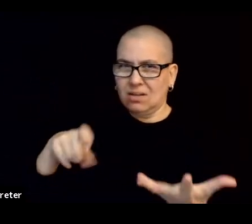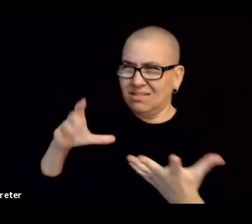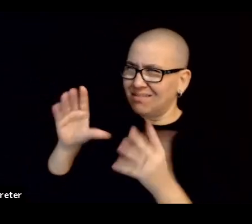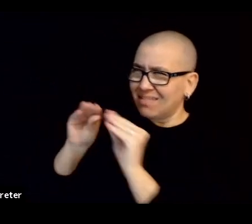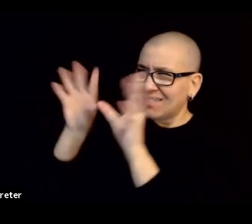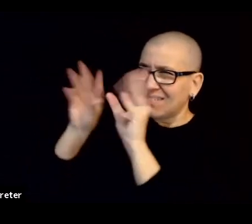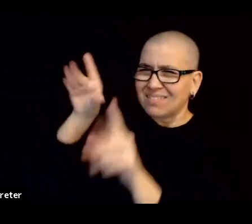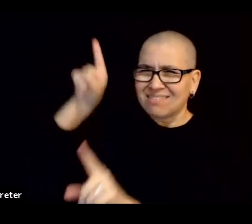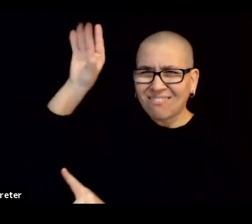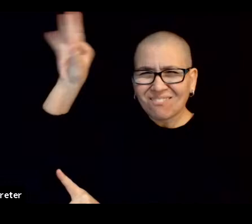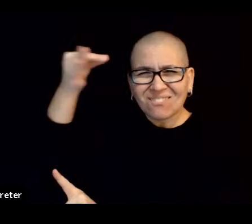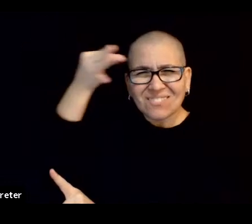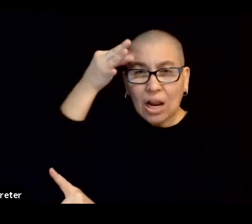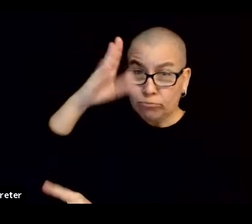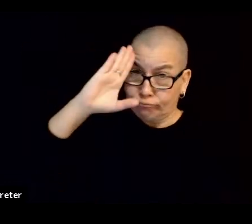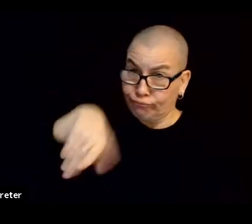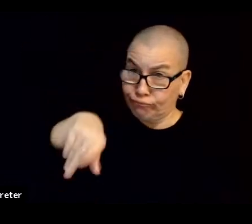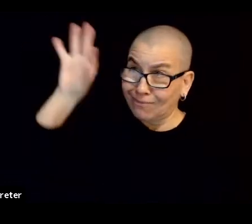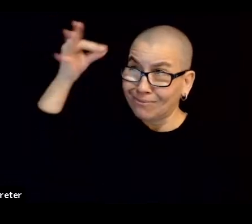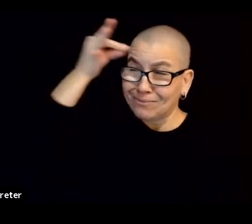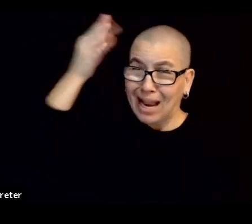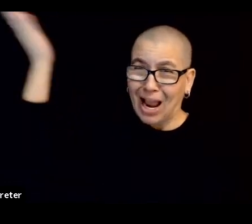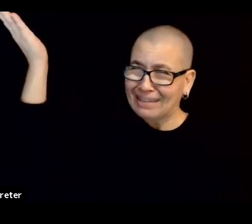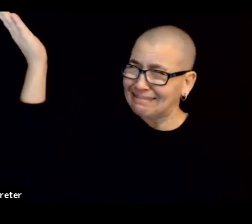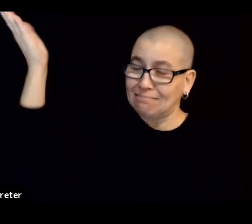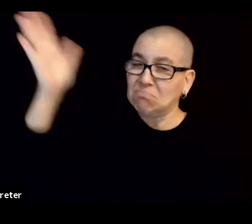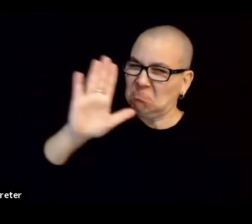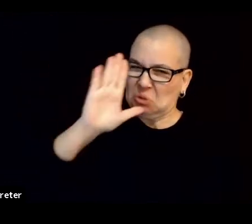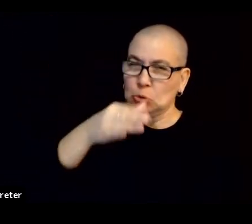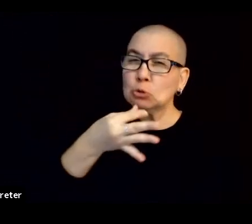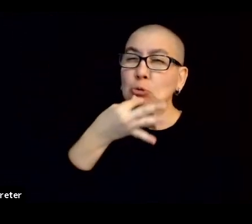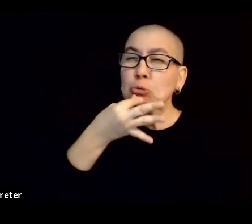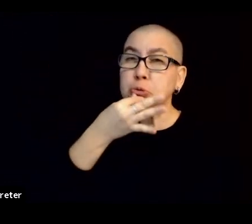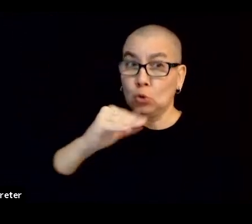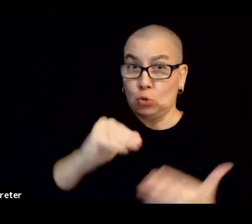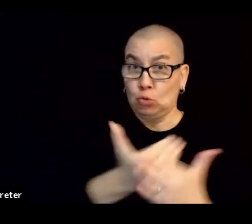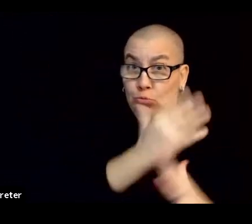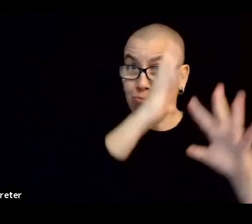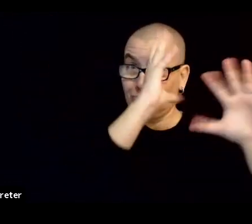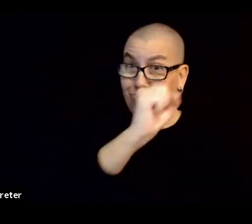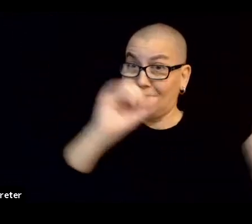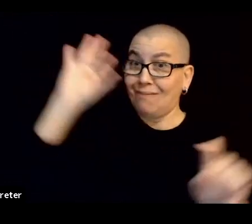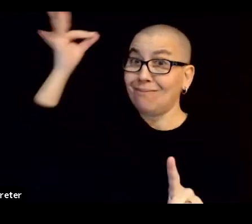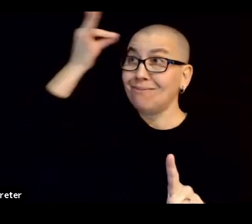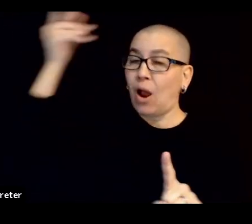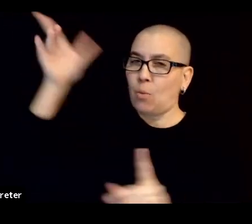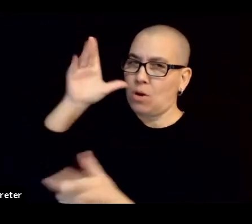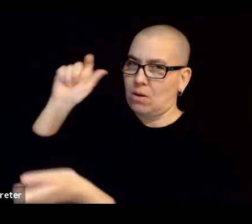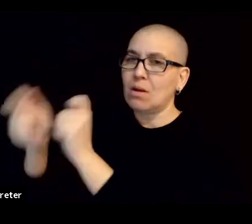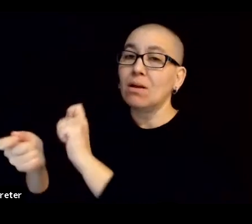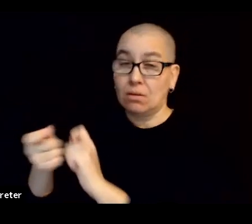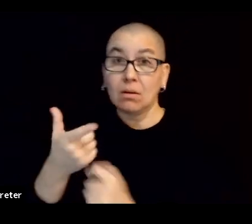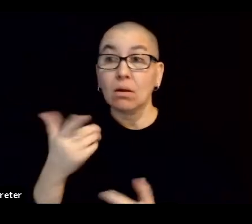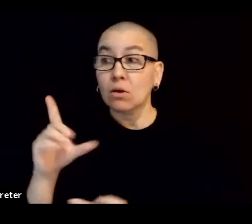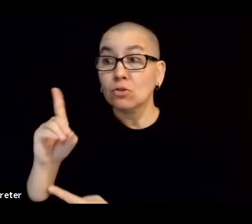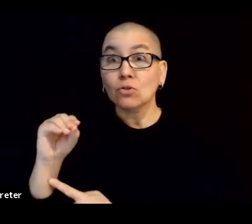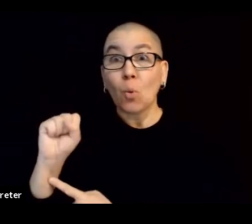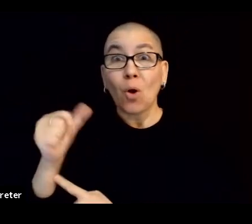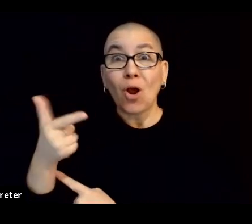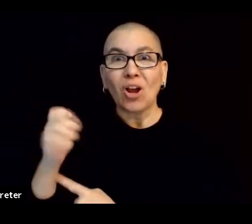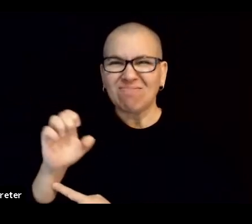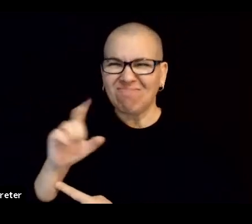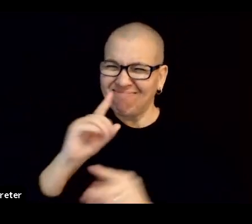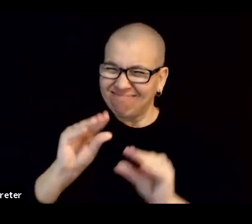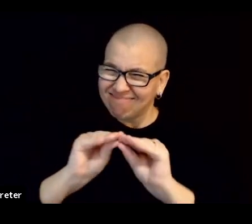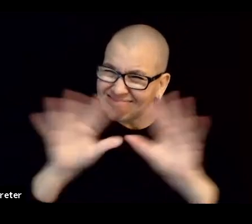change. We need not only more doses, we need clear and factual guidance around those doses, when they're coming and